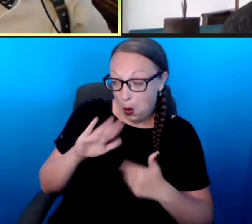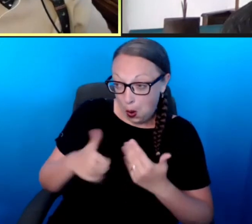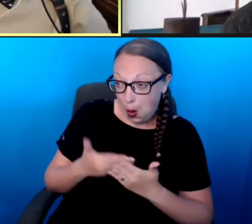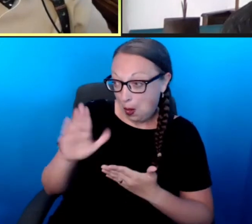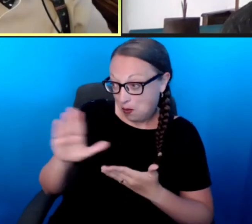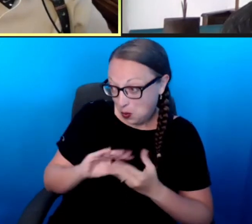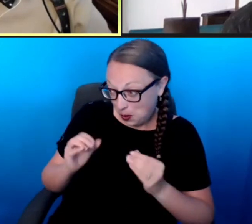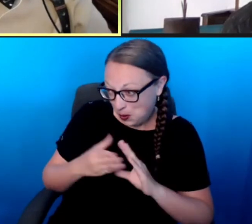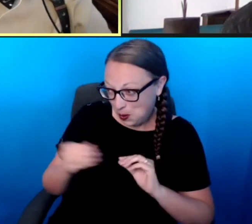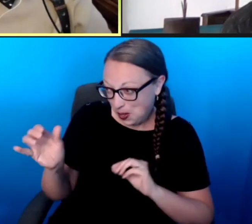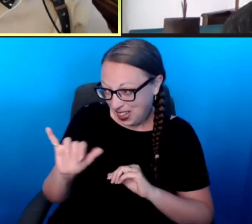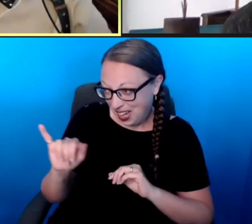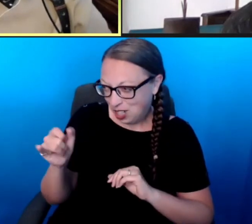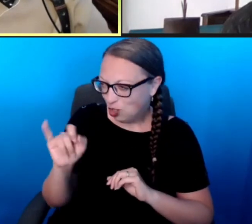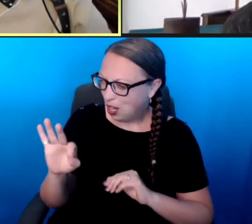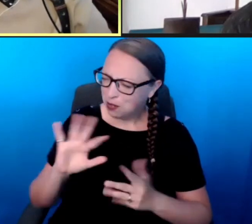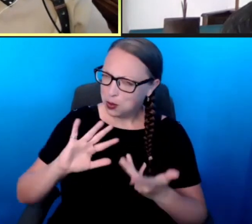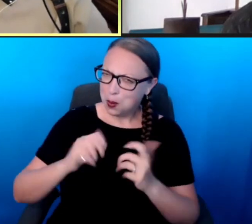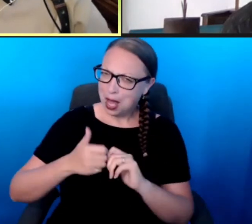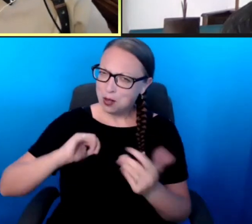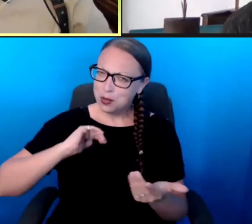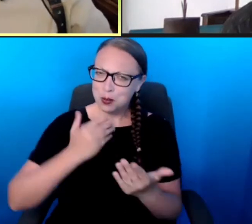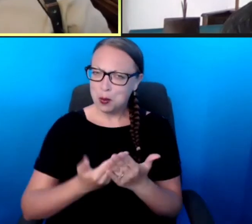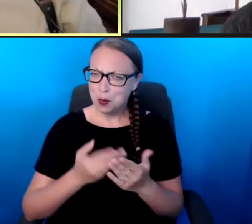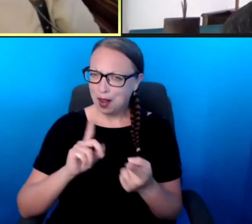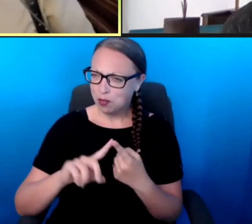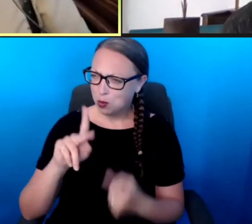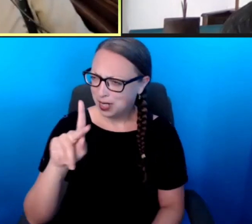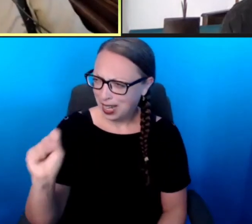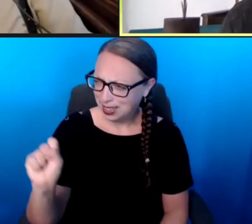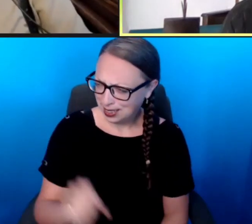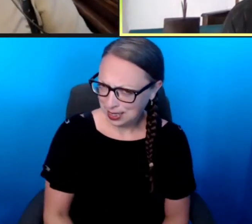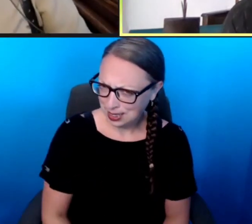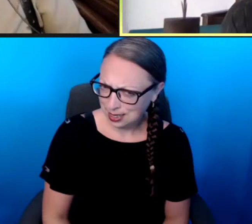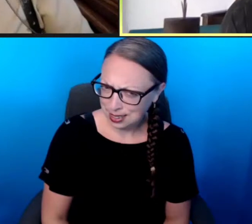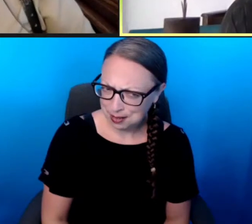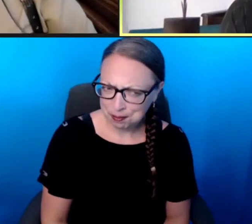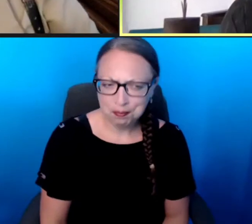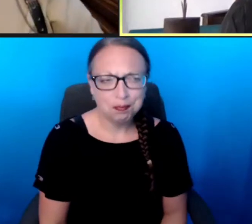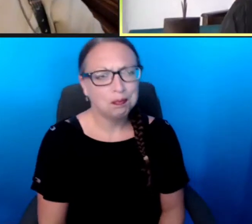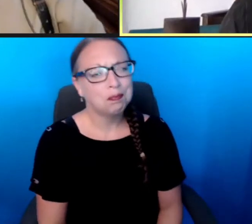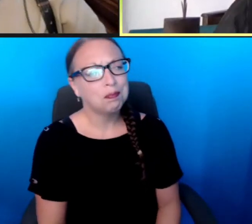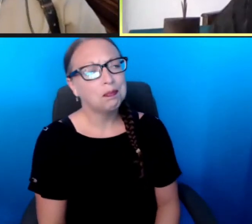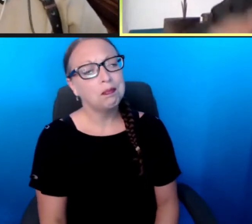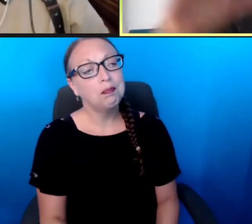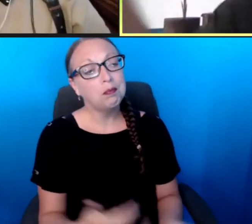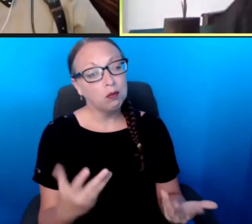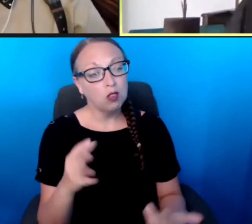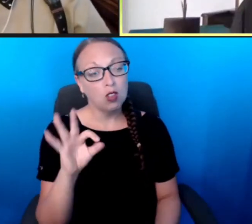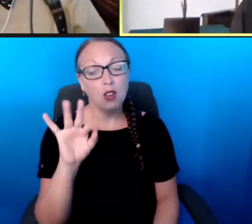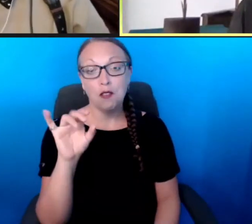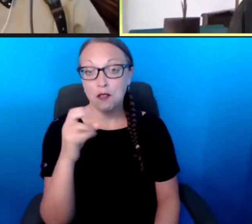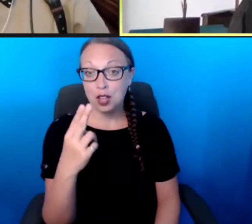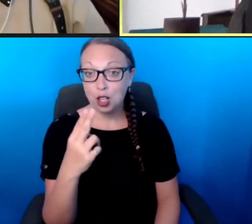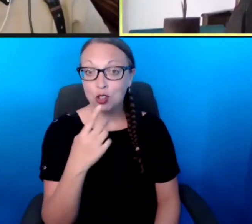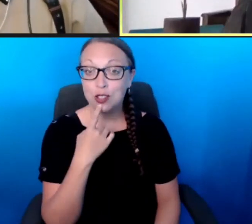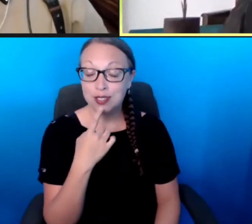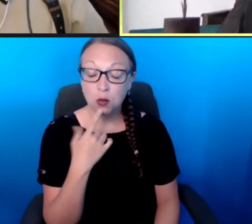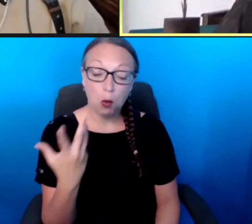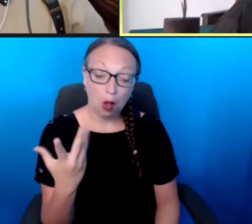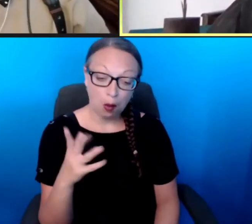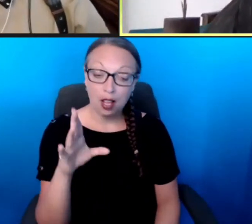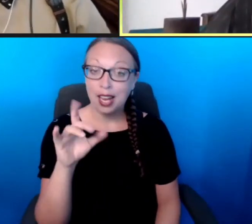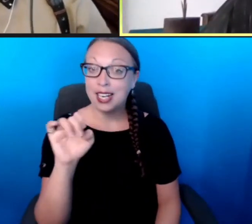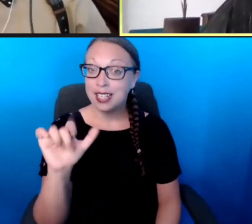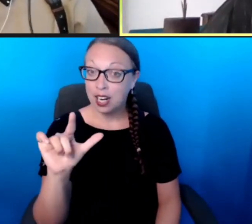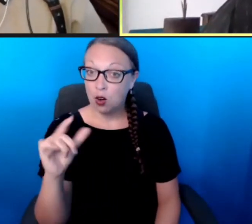So how did you end up in Kansas? Well, as we were, Carol went back to graduate school